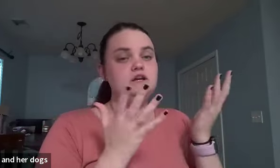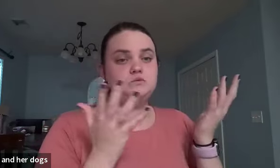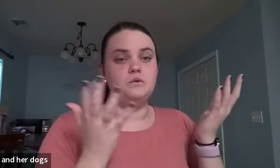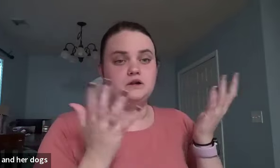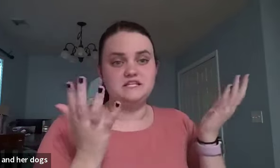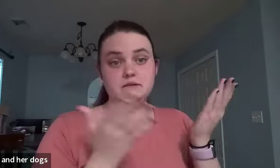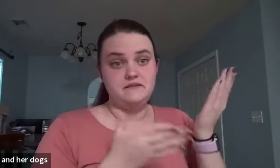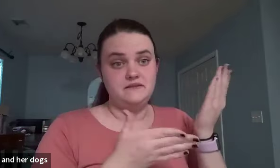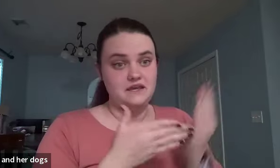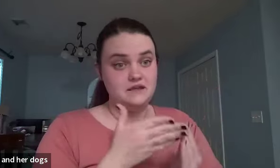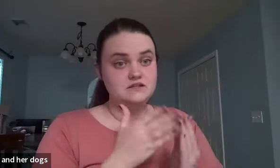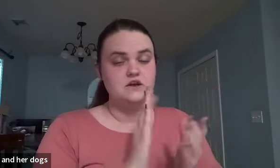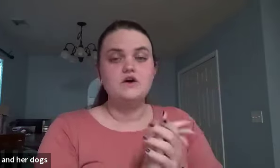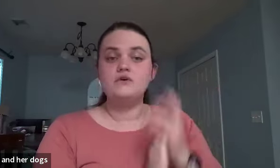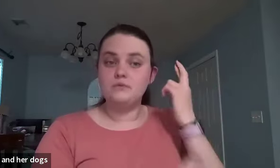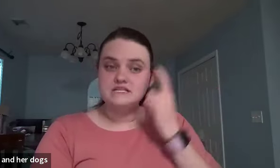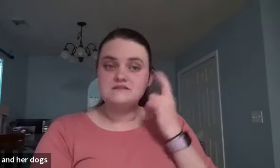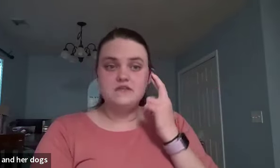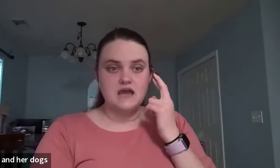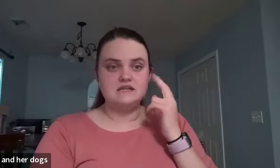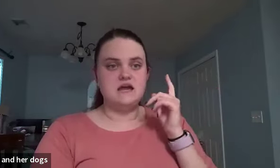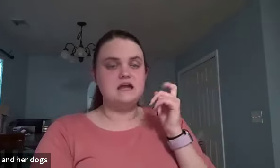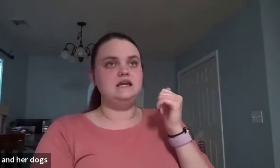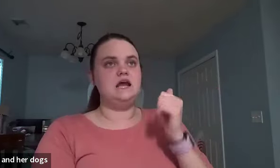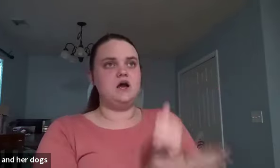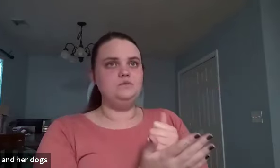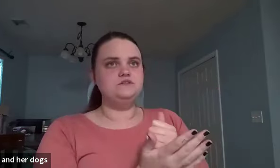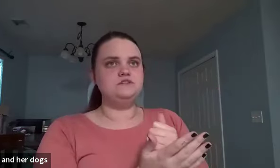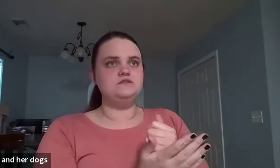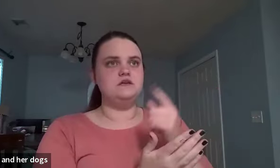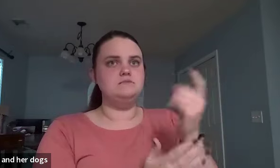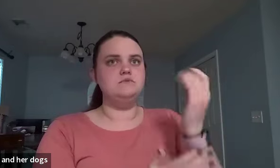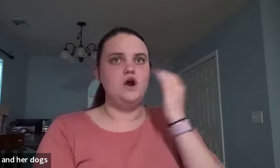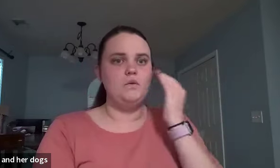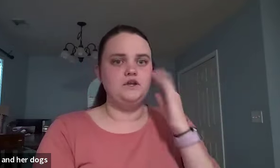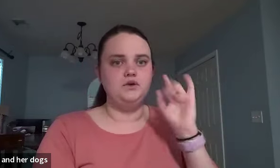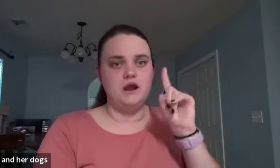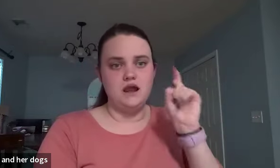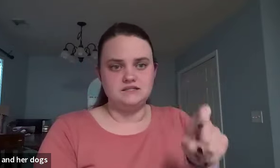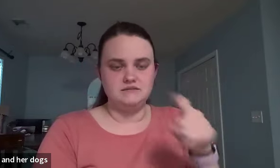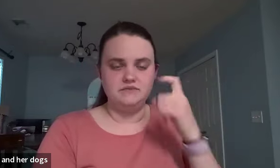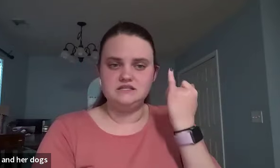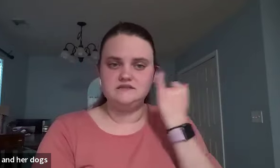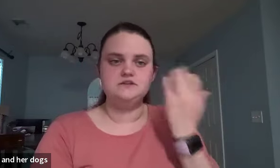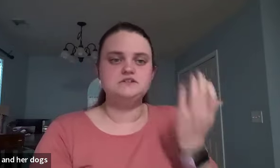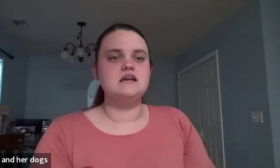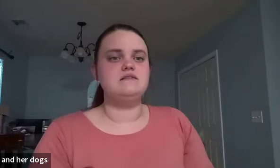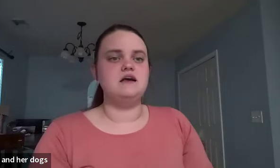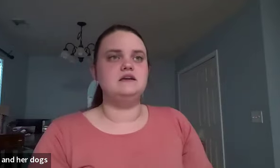WH word is going to be at the end. The reason for that is that it helps them know what you are asking. Because if you're saying